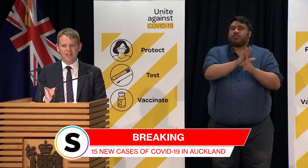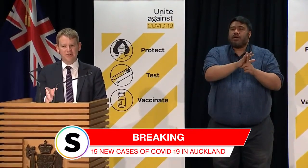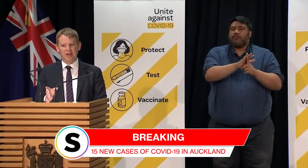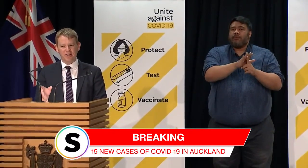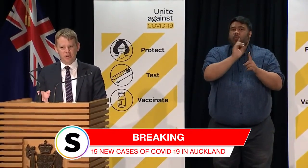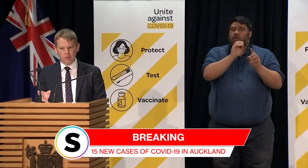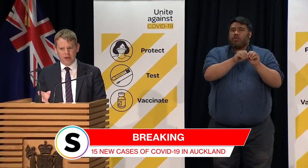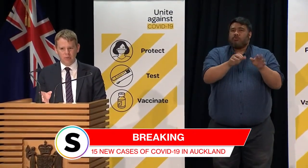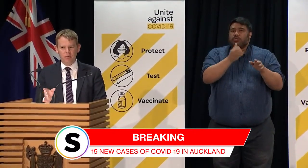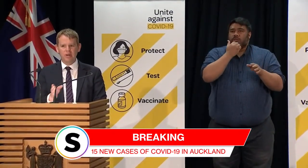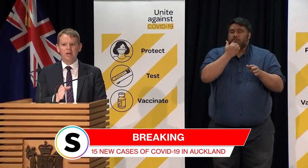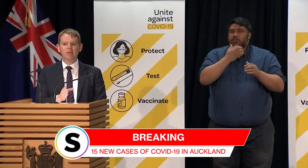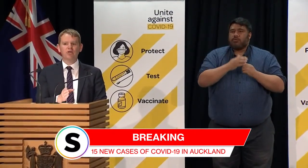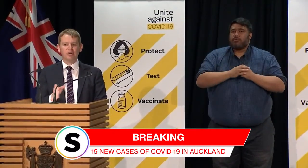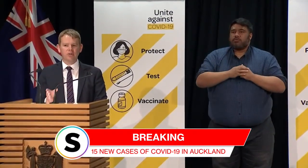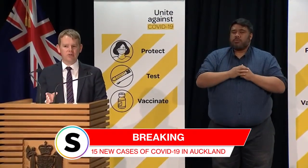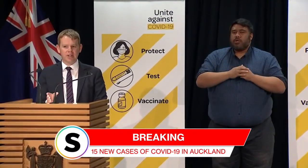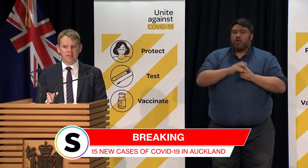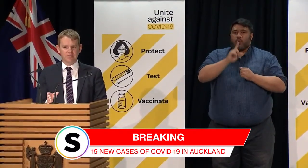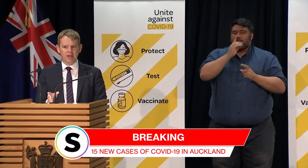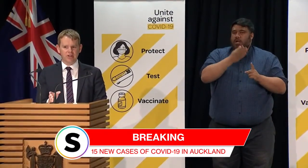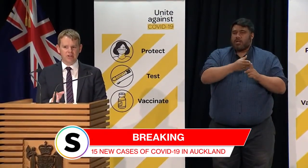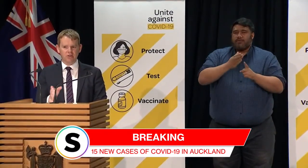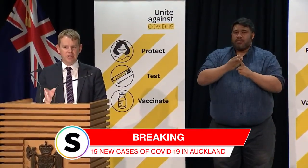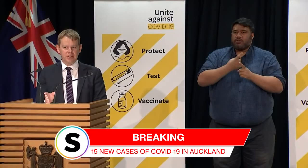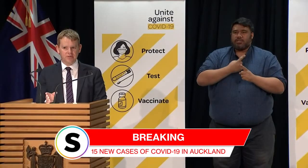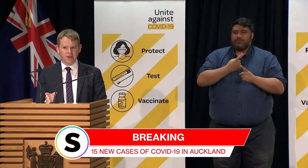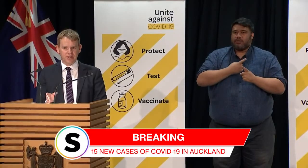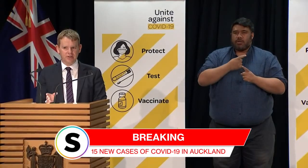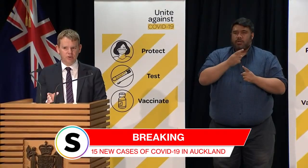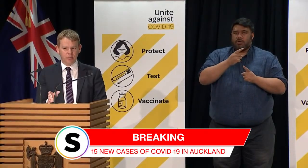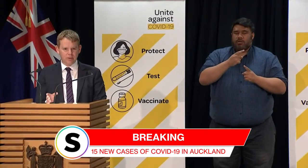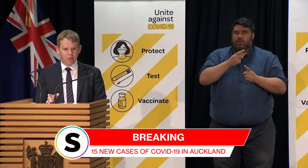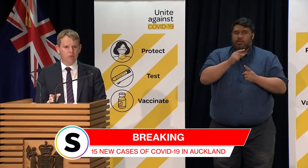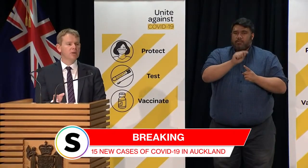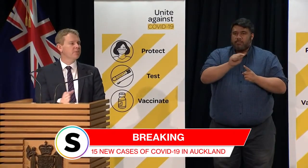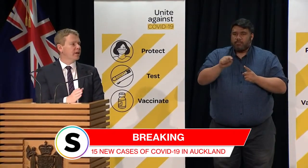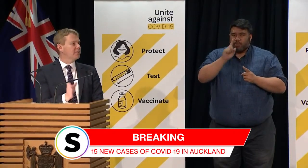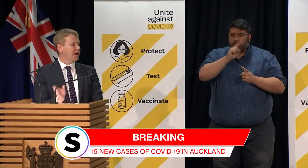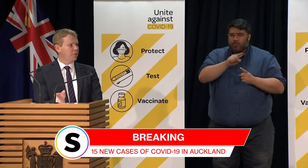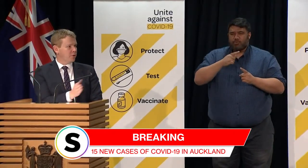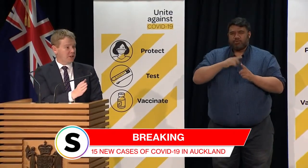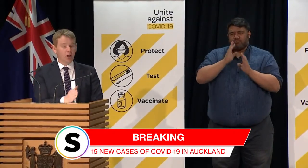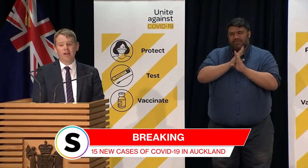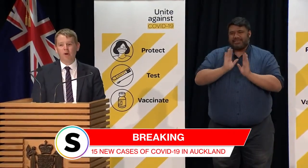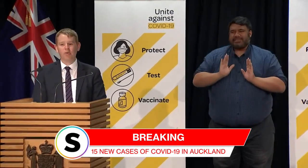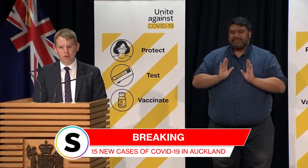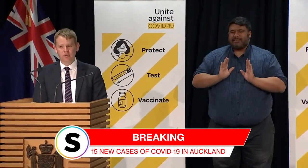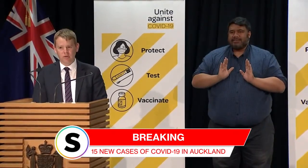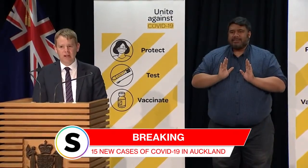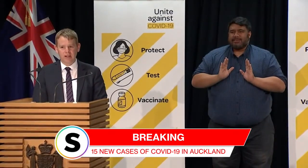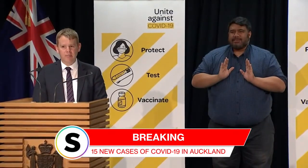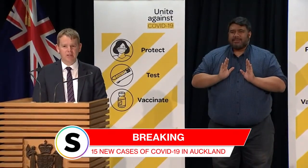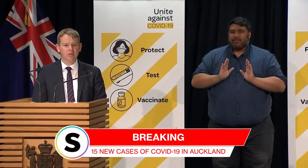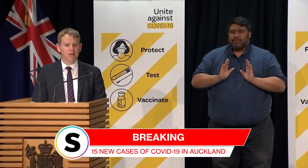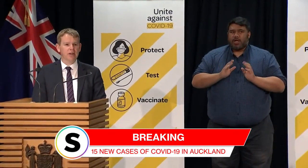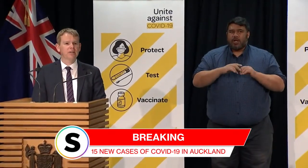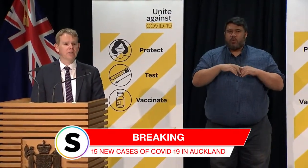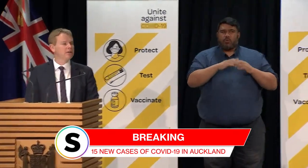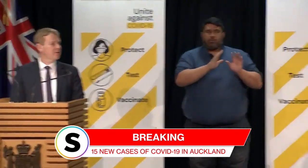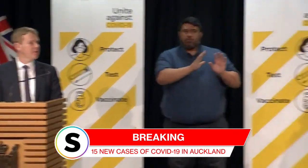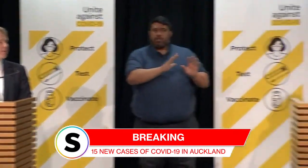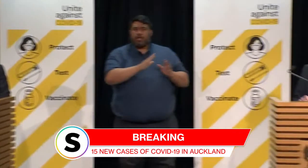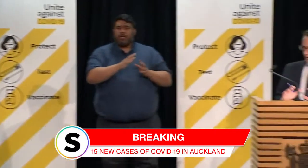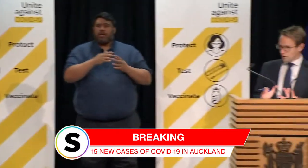to identify individual people, and we try not to release information that could identify individual people. But I'll let health work through that and come back to you on that.